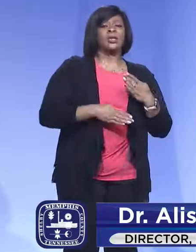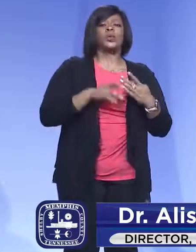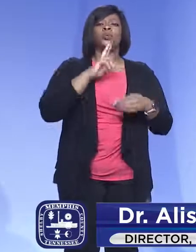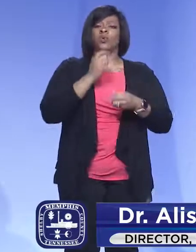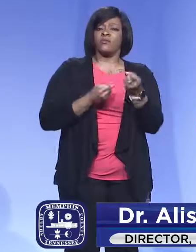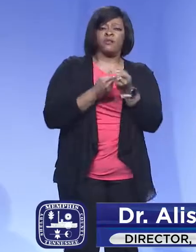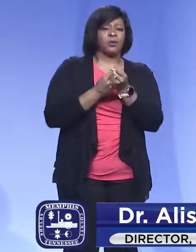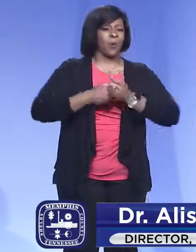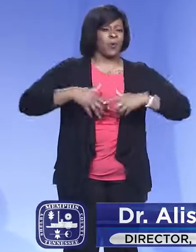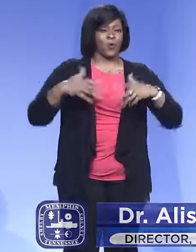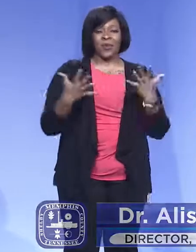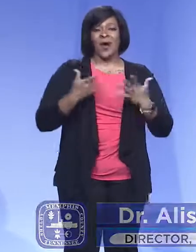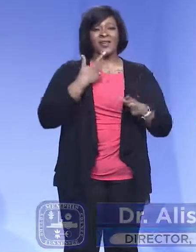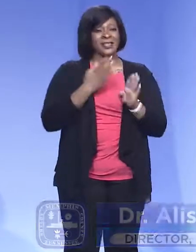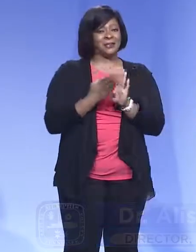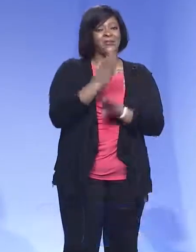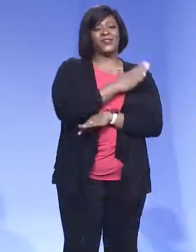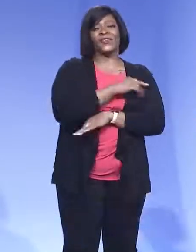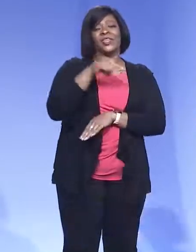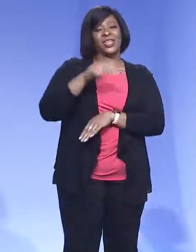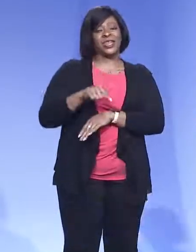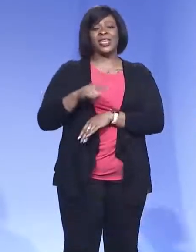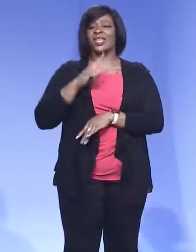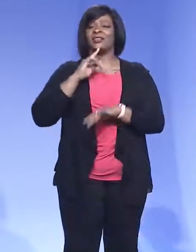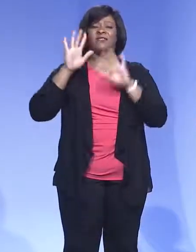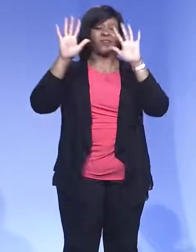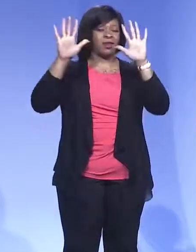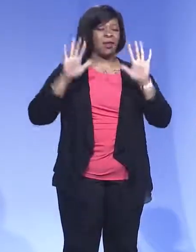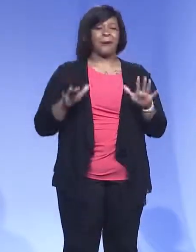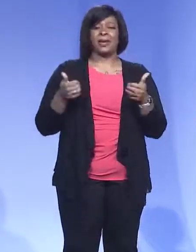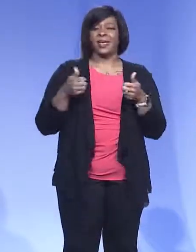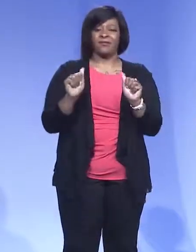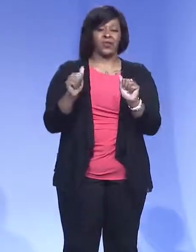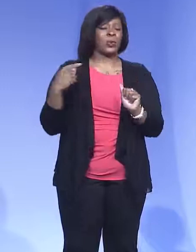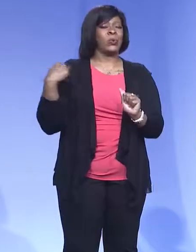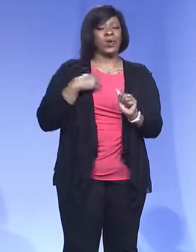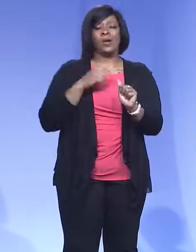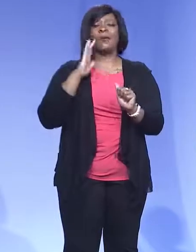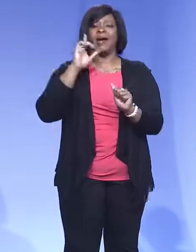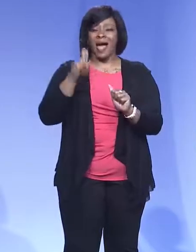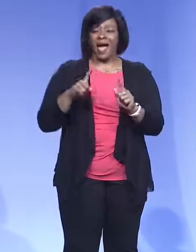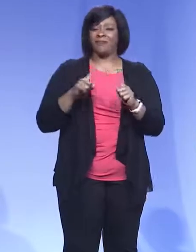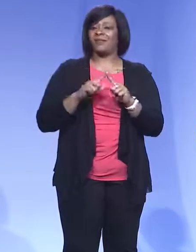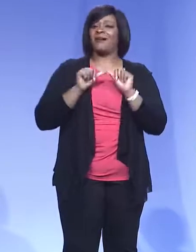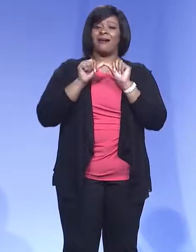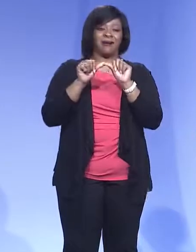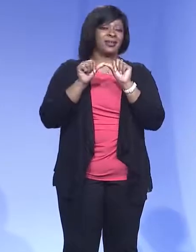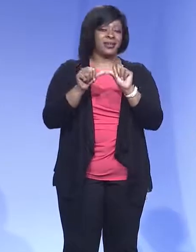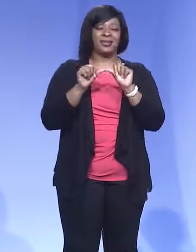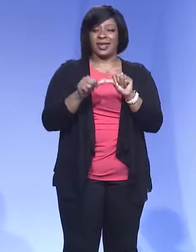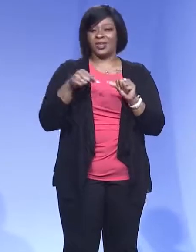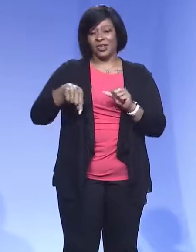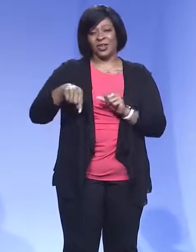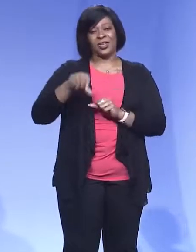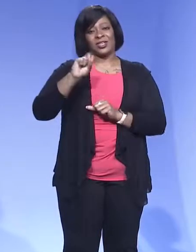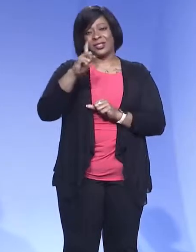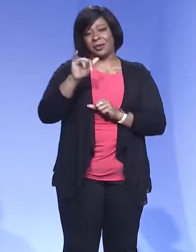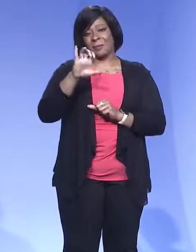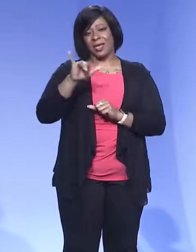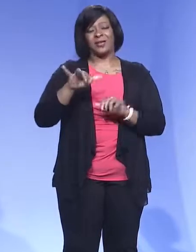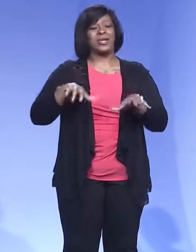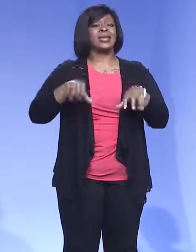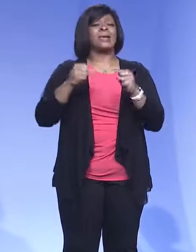reinforcing what was already said. This is a phenomenal effort that we will have to undertake in Shelby County, and it's going to take